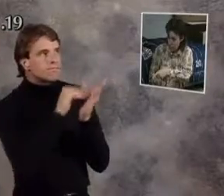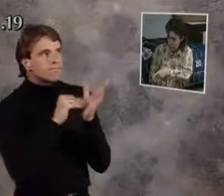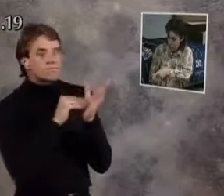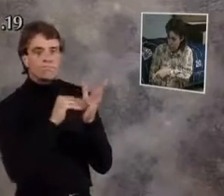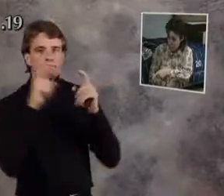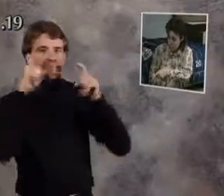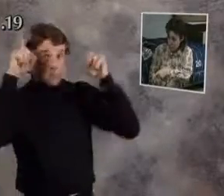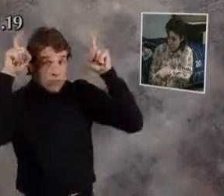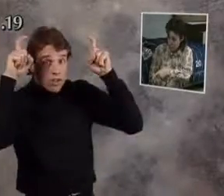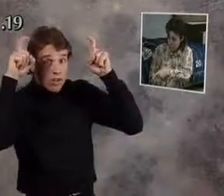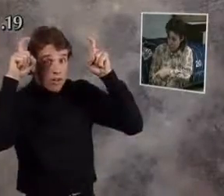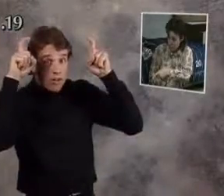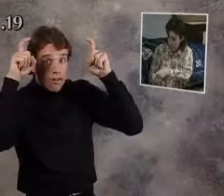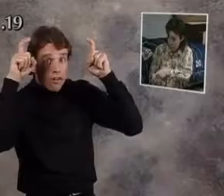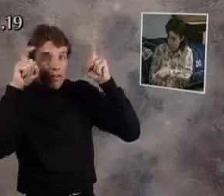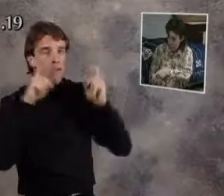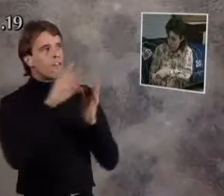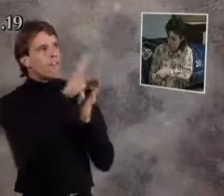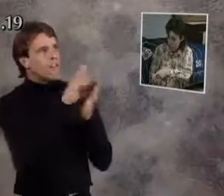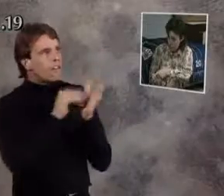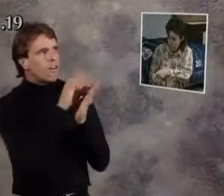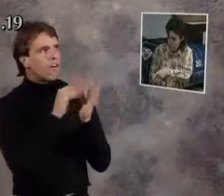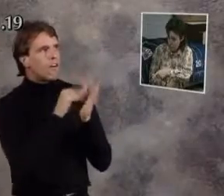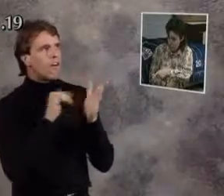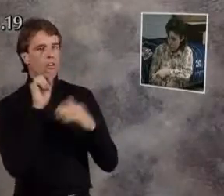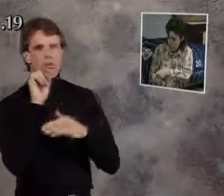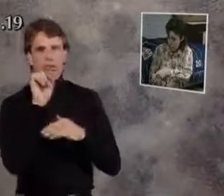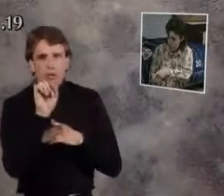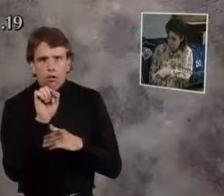Do the same with your eyebrows. Move your head forward.